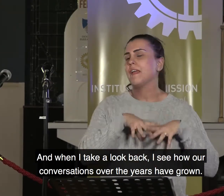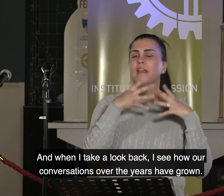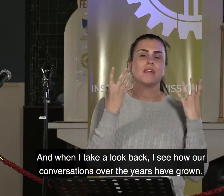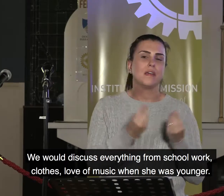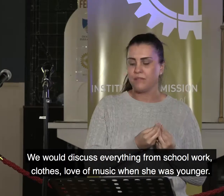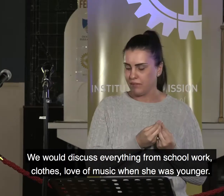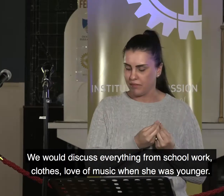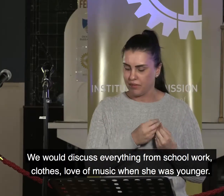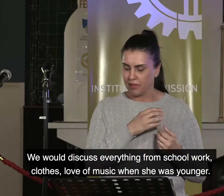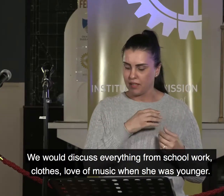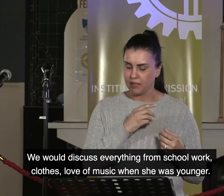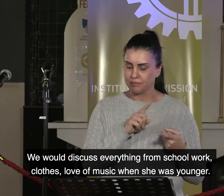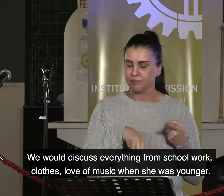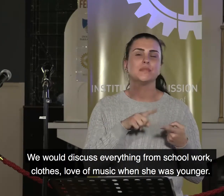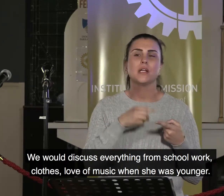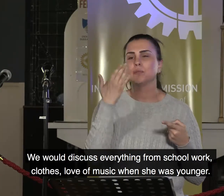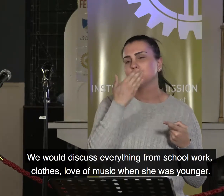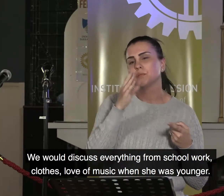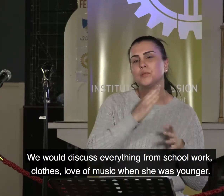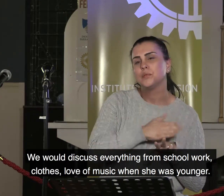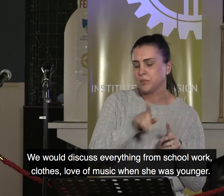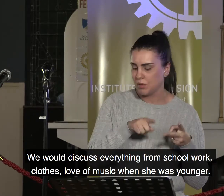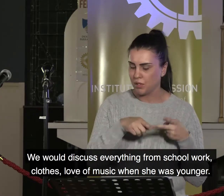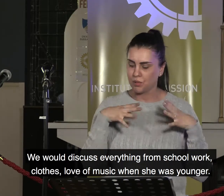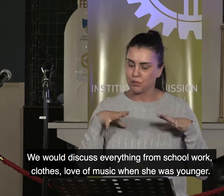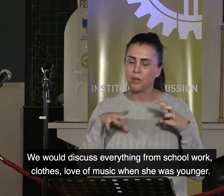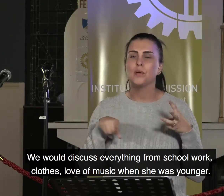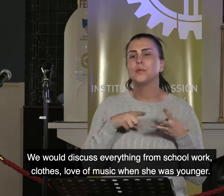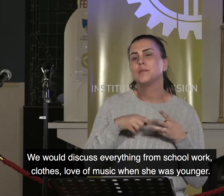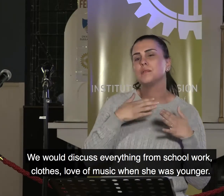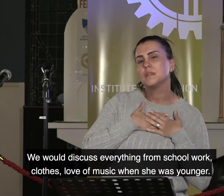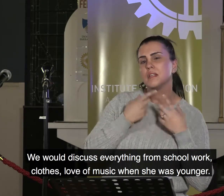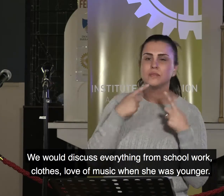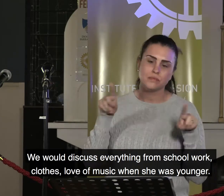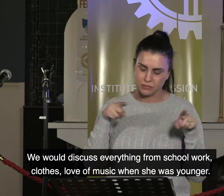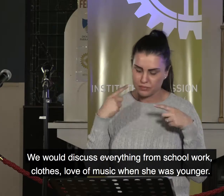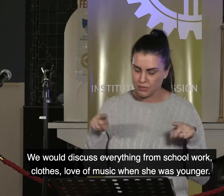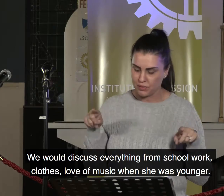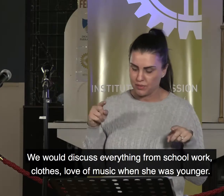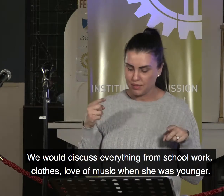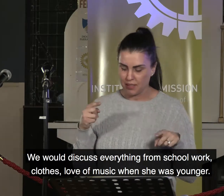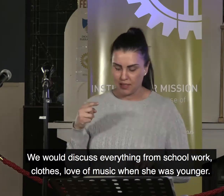we would discuss everything from schoolwork, clothes, love of music when she was